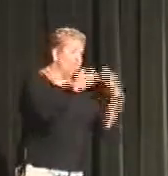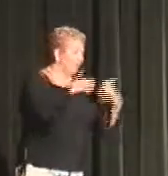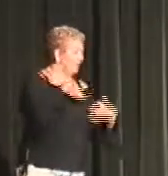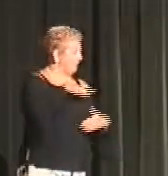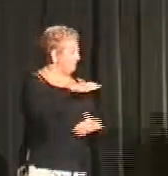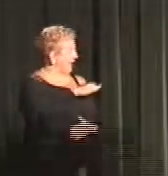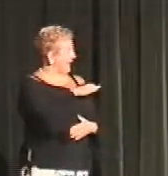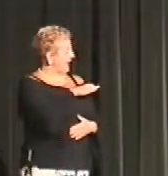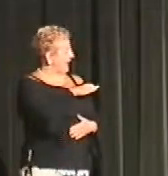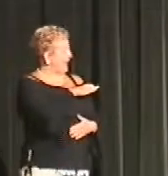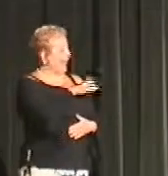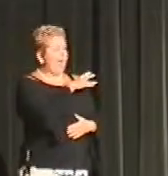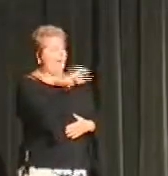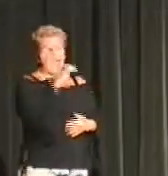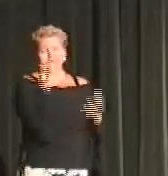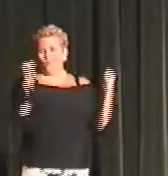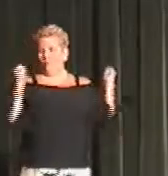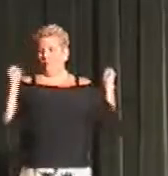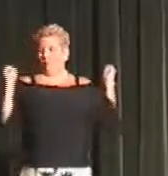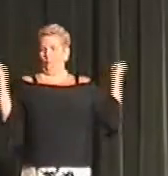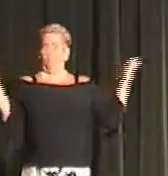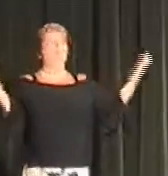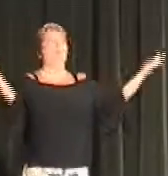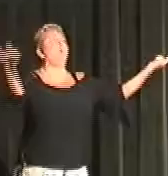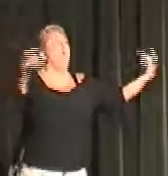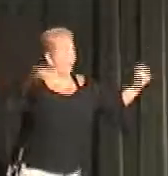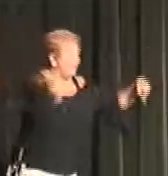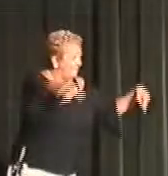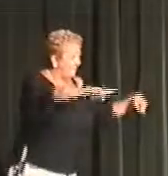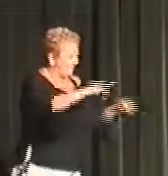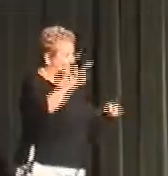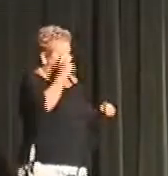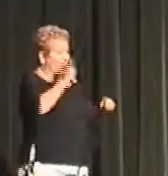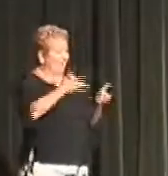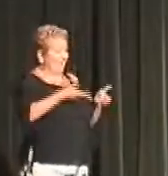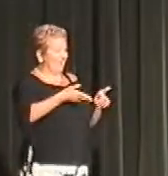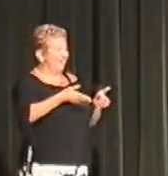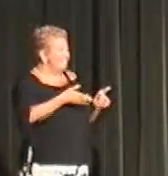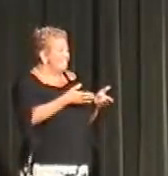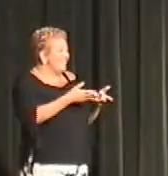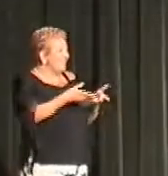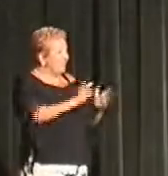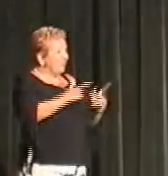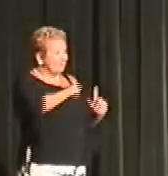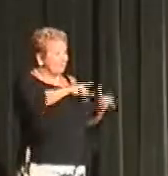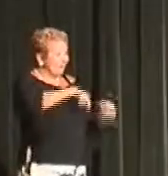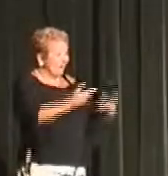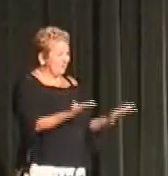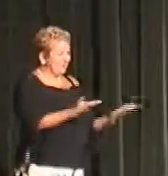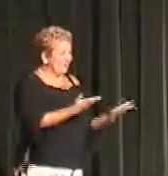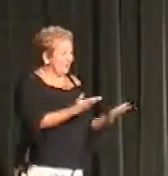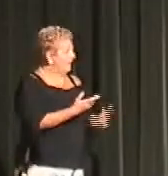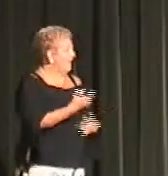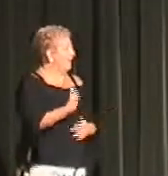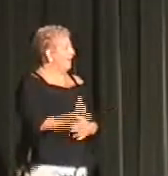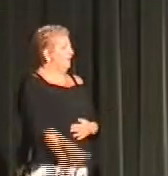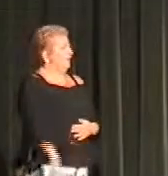and all of you for giving me the chance to be here. I love so many